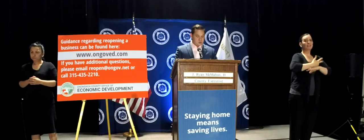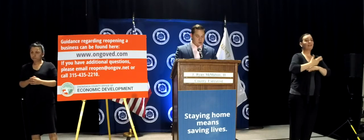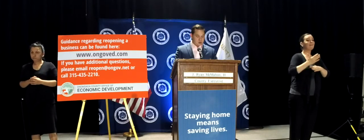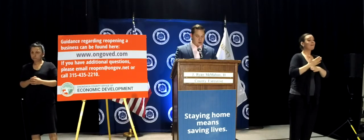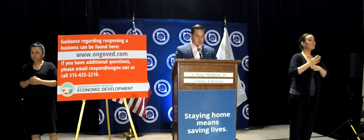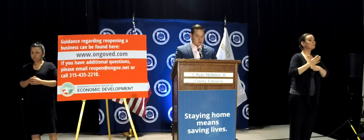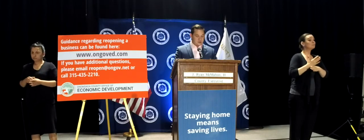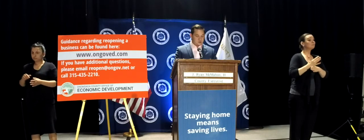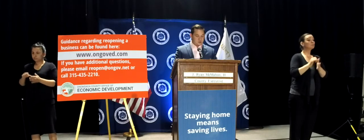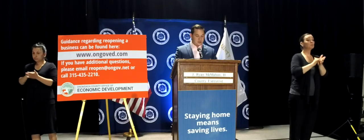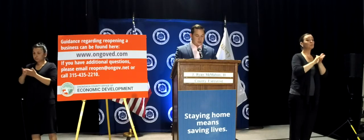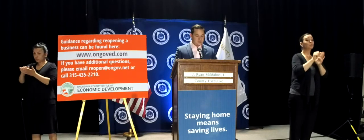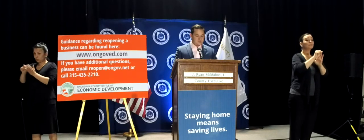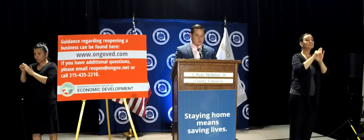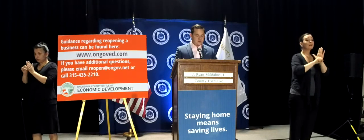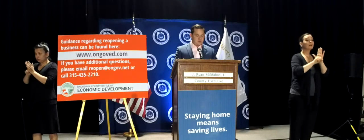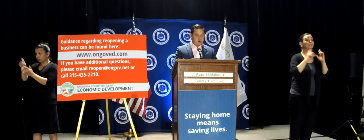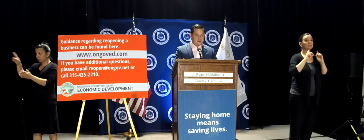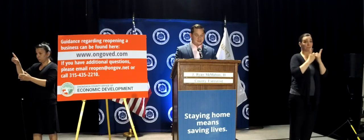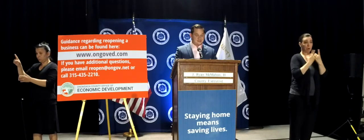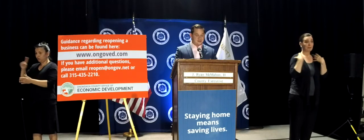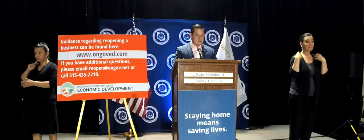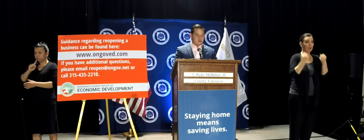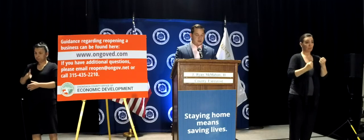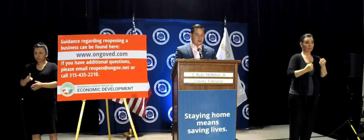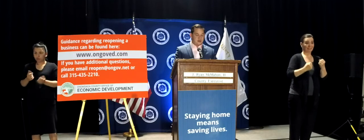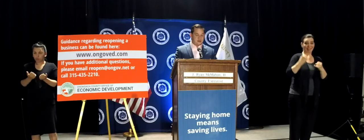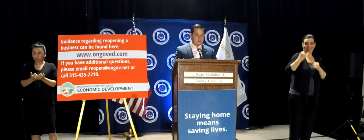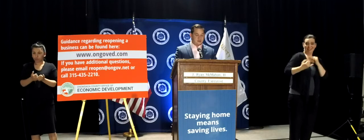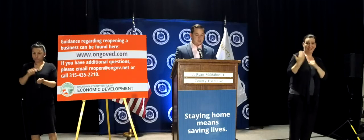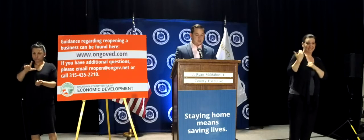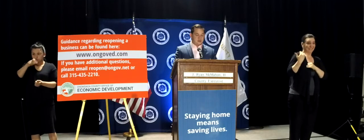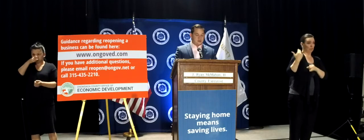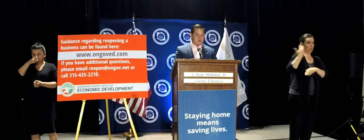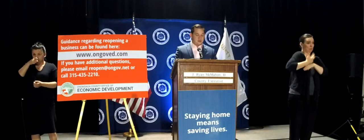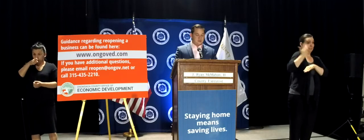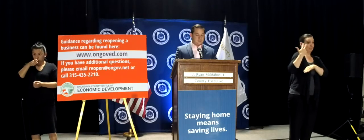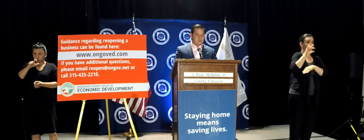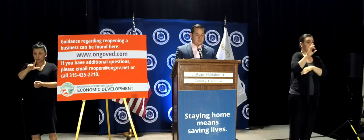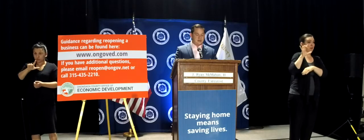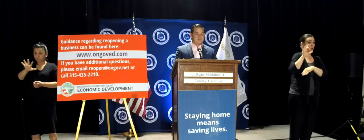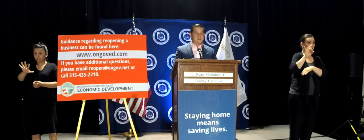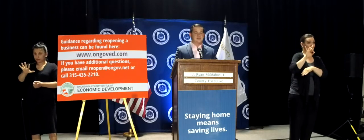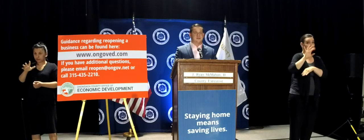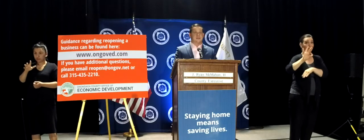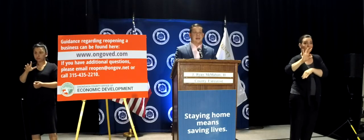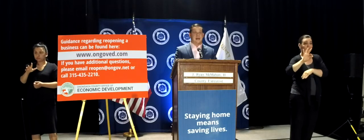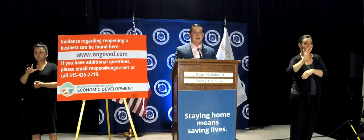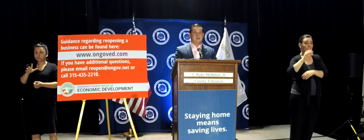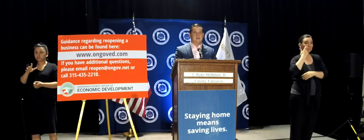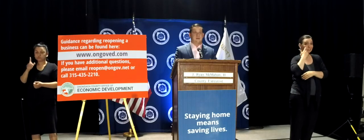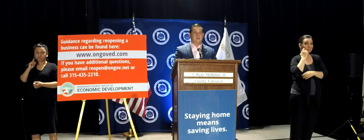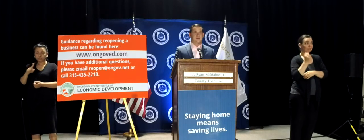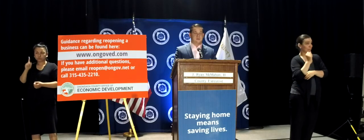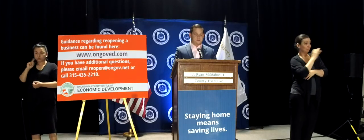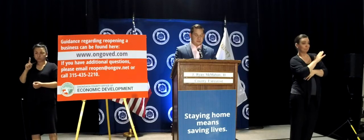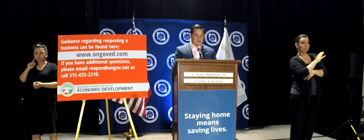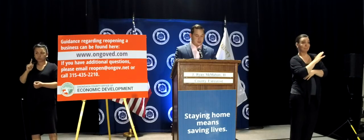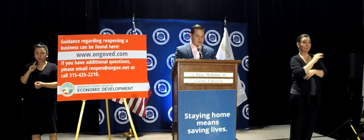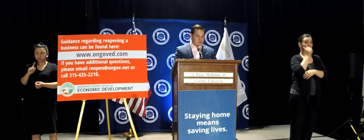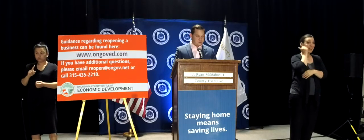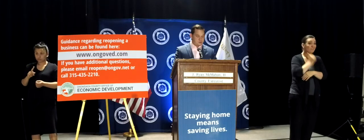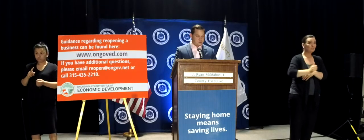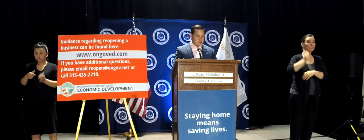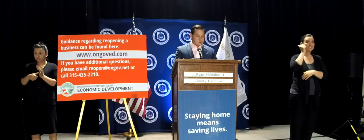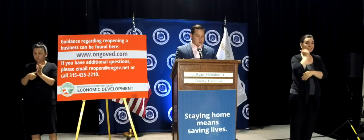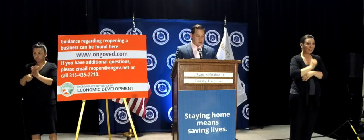system, the last 3 days they've processed 889 tests essentially a day in the ECLAIR system. That's